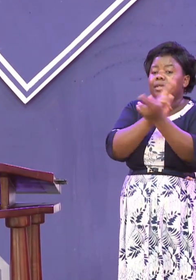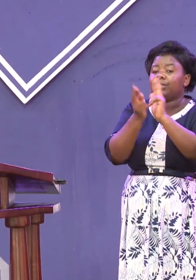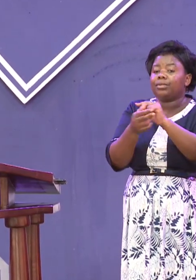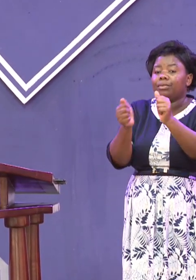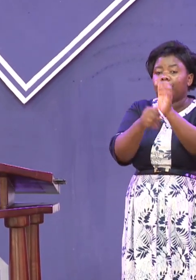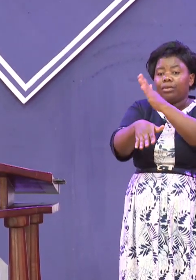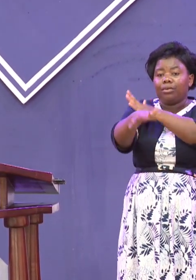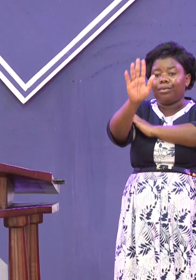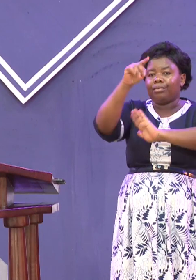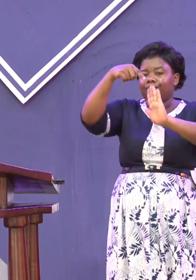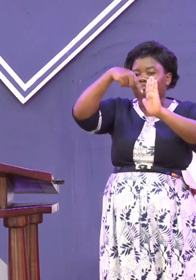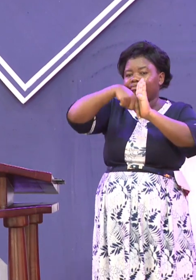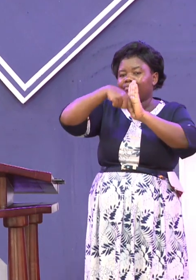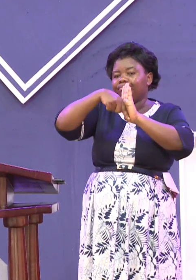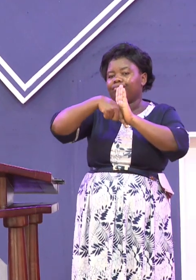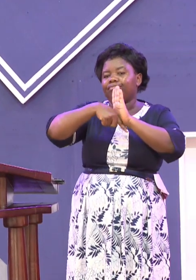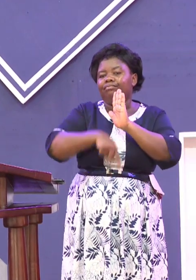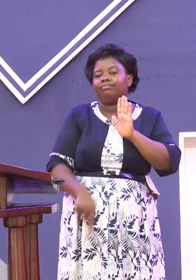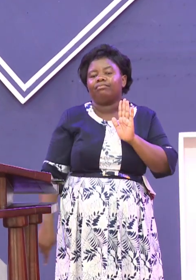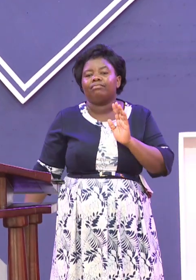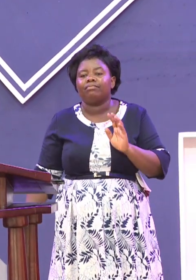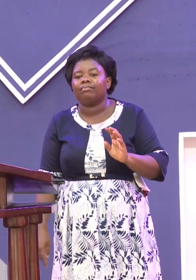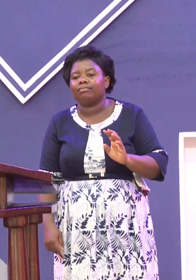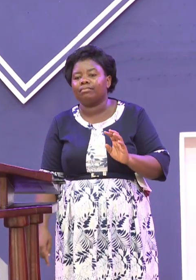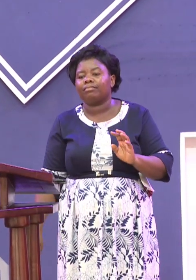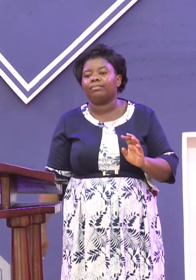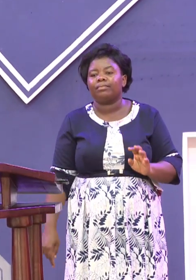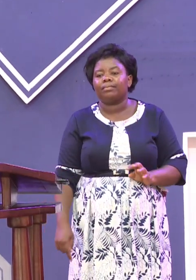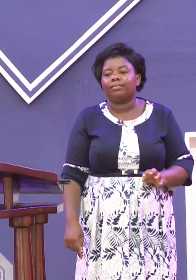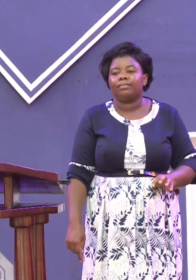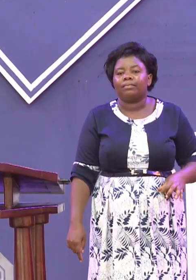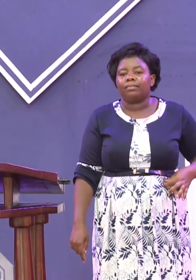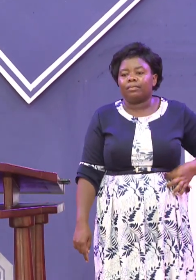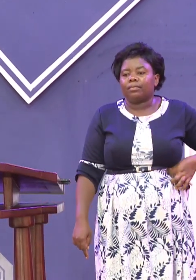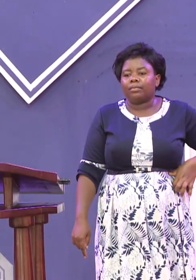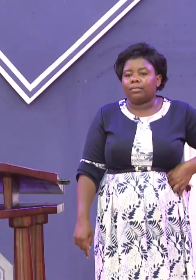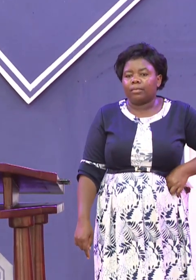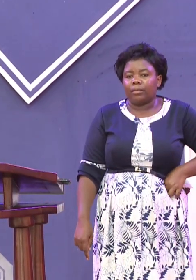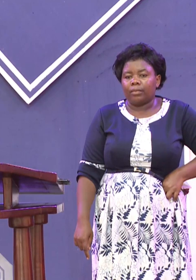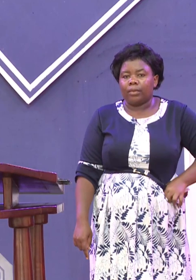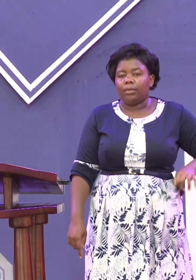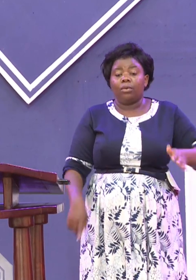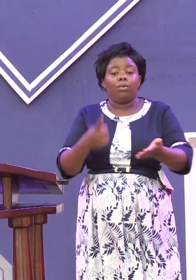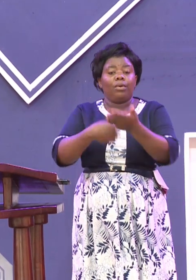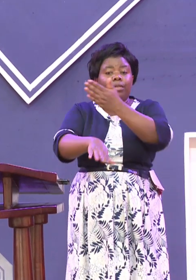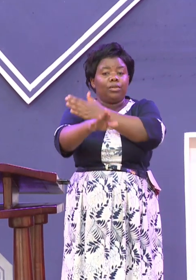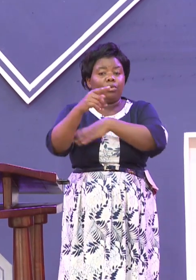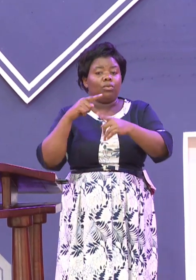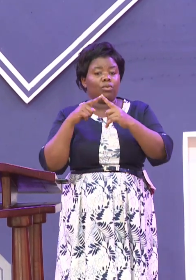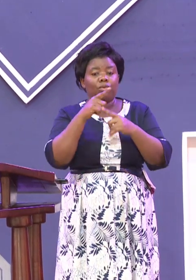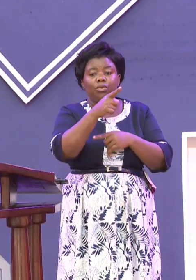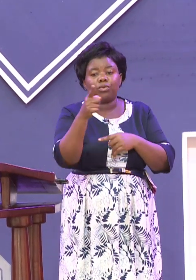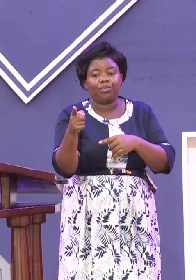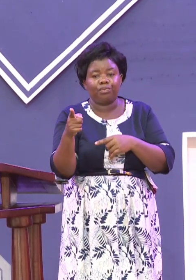the level of where he had mounted on his relationship with God. Ki Katonda kyali gyoli? What is God to